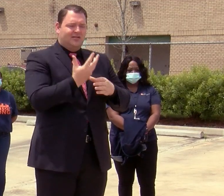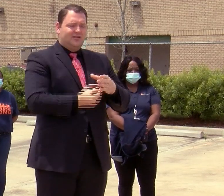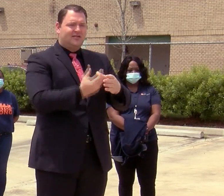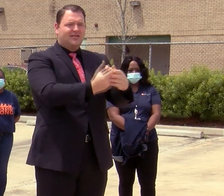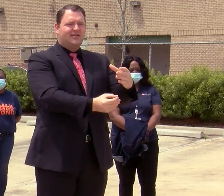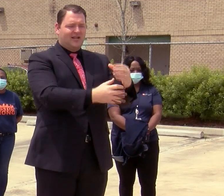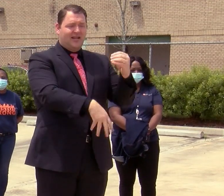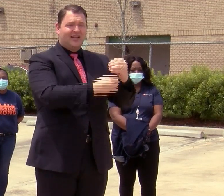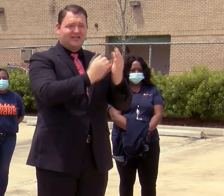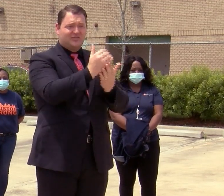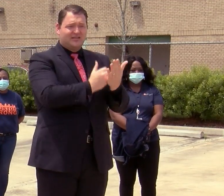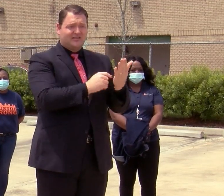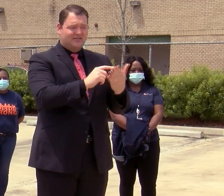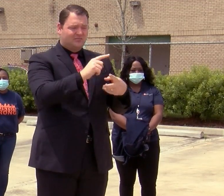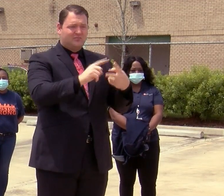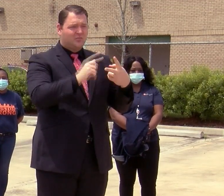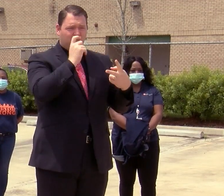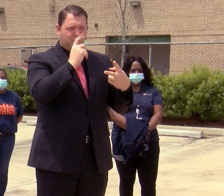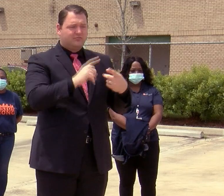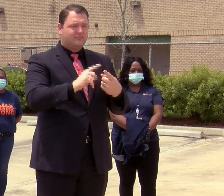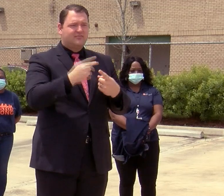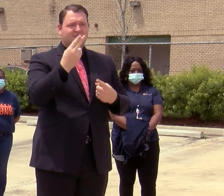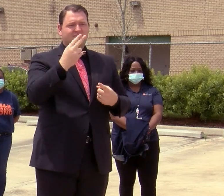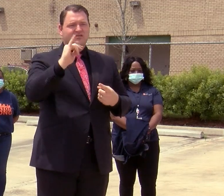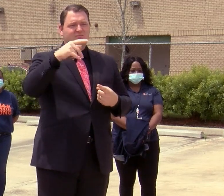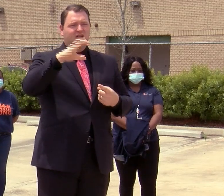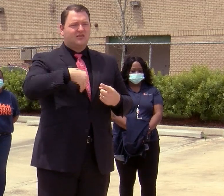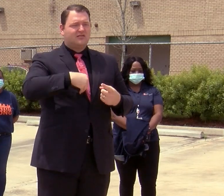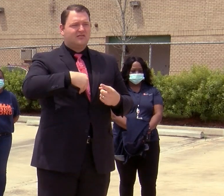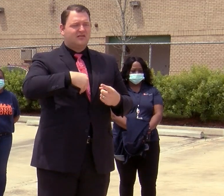we are adding to that list today is a Hispanic